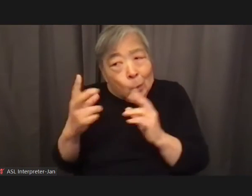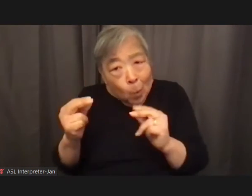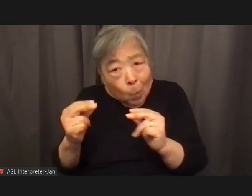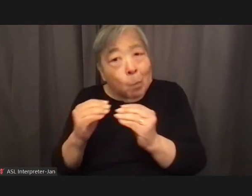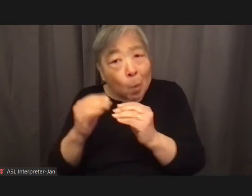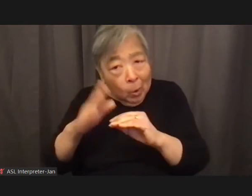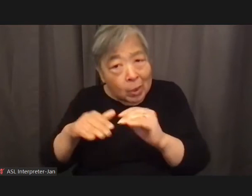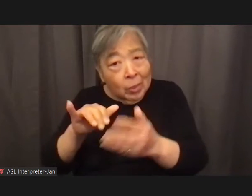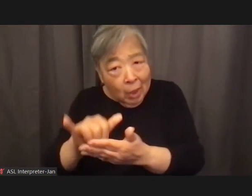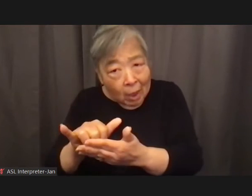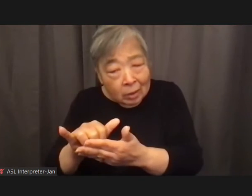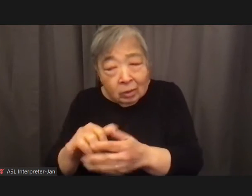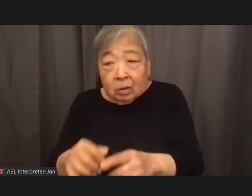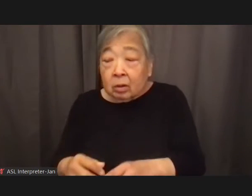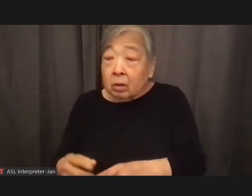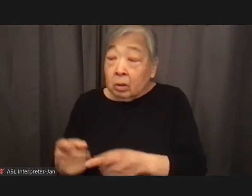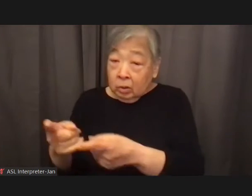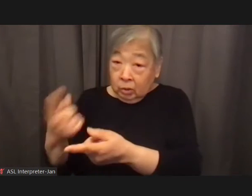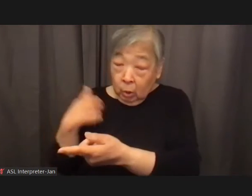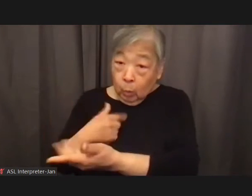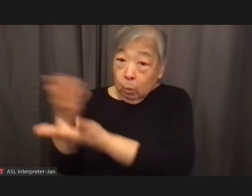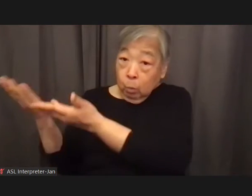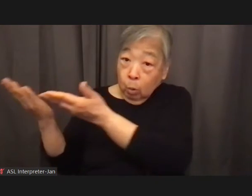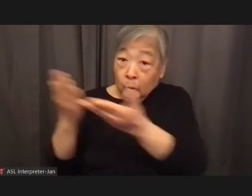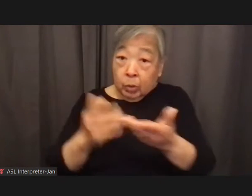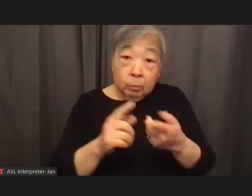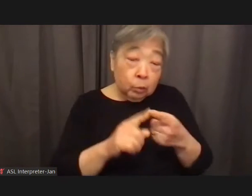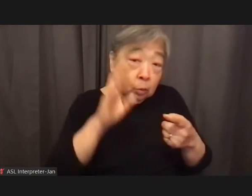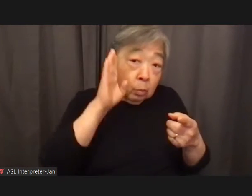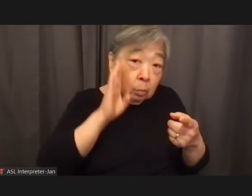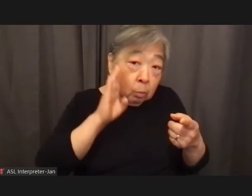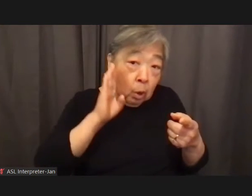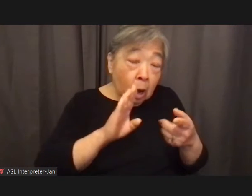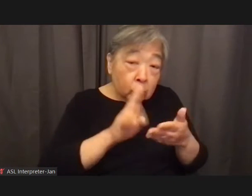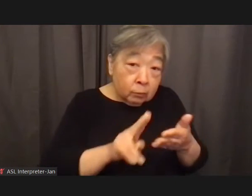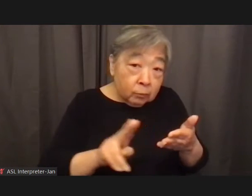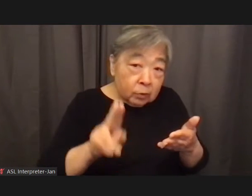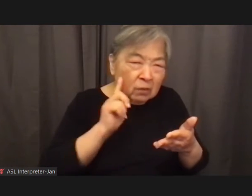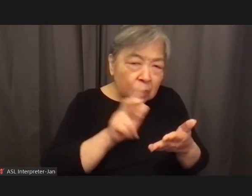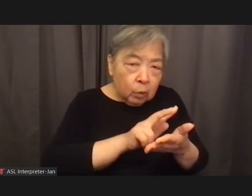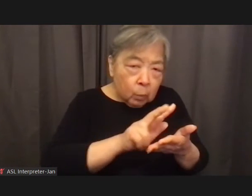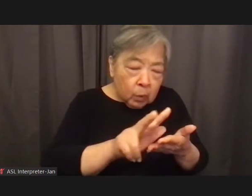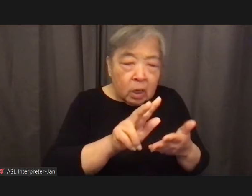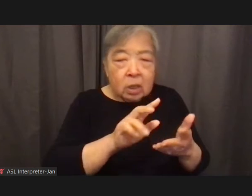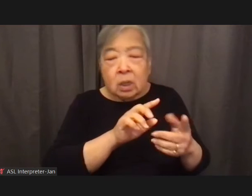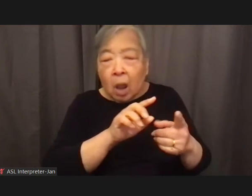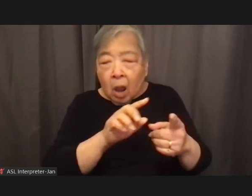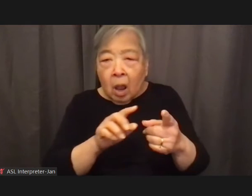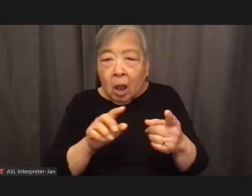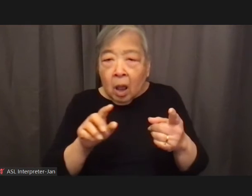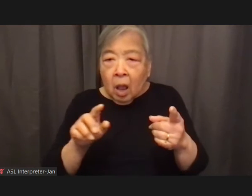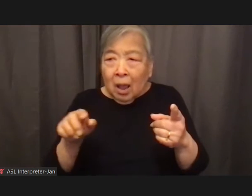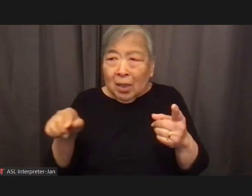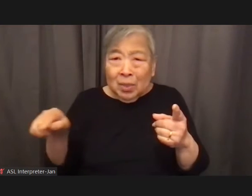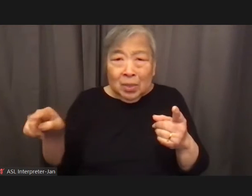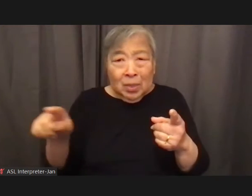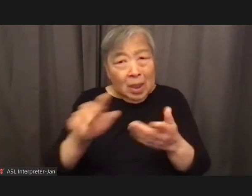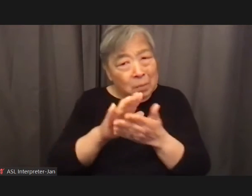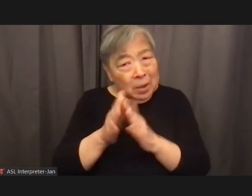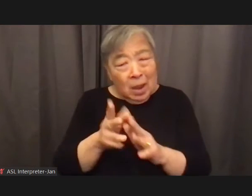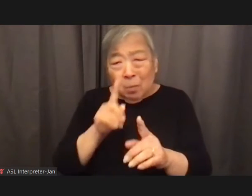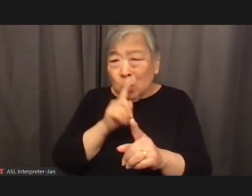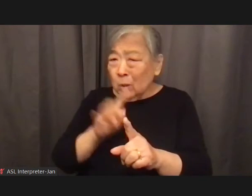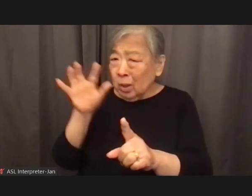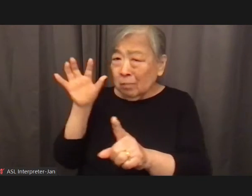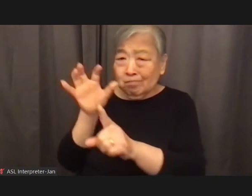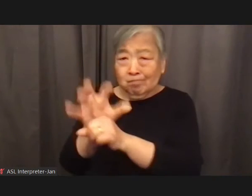became, we brought them to Brown for three weeks, and they went to Wesleyan for 3 weeks. They became so popular